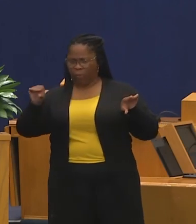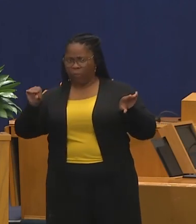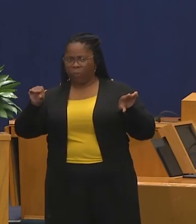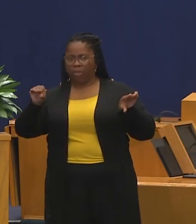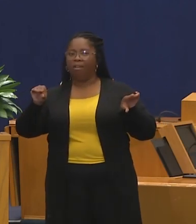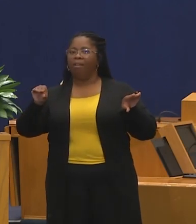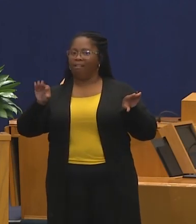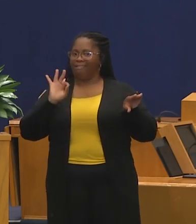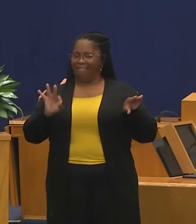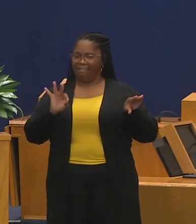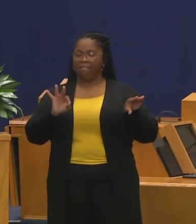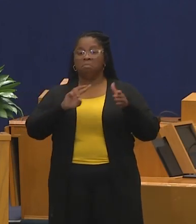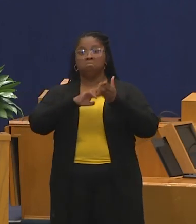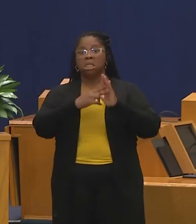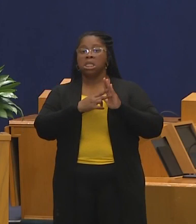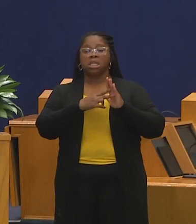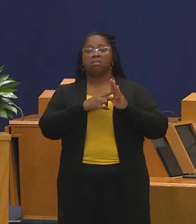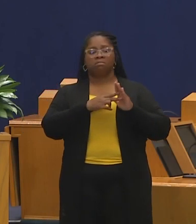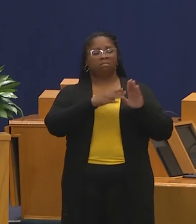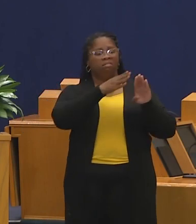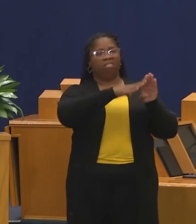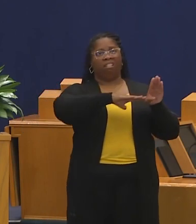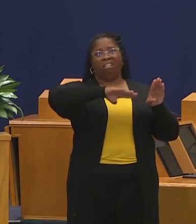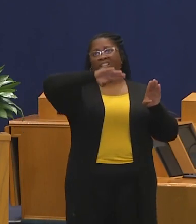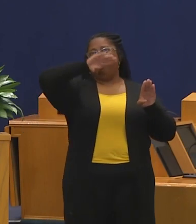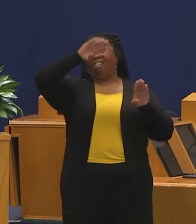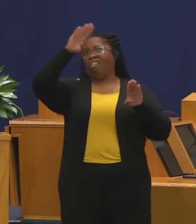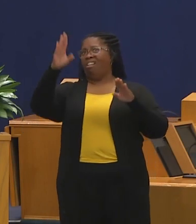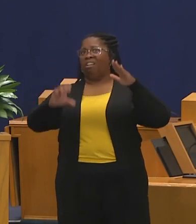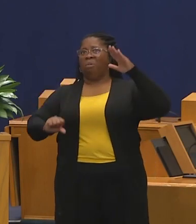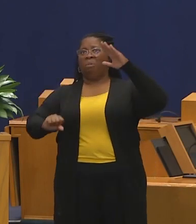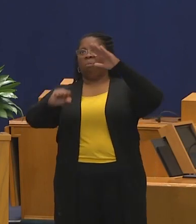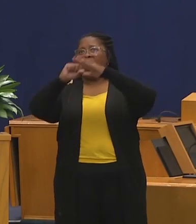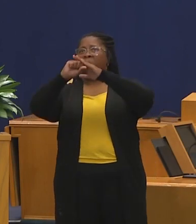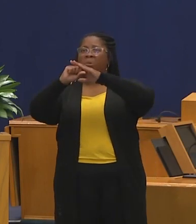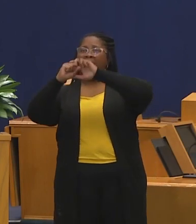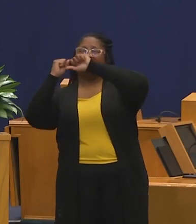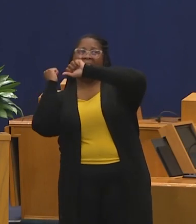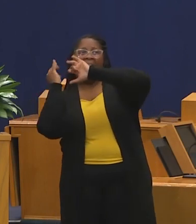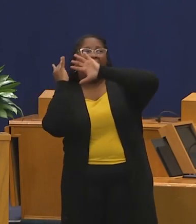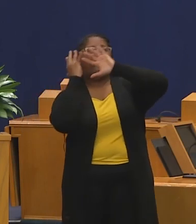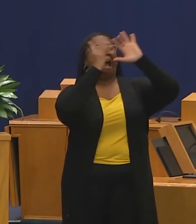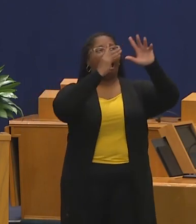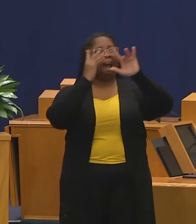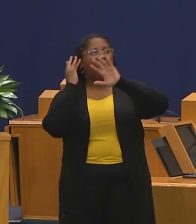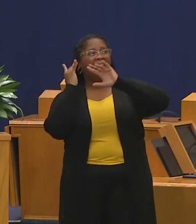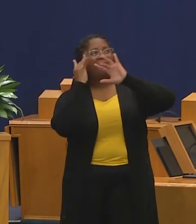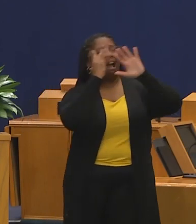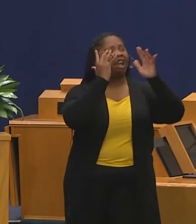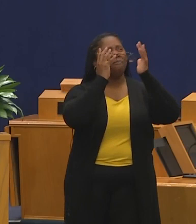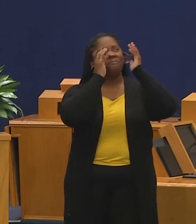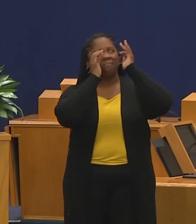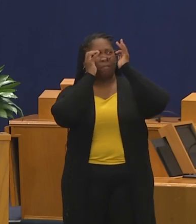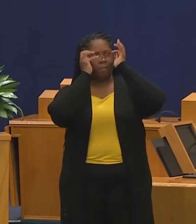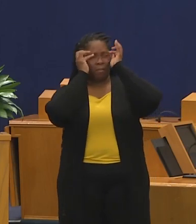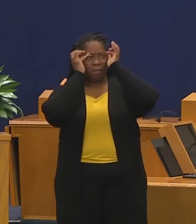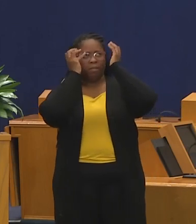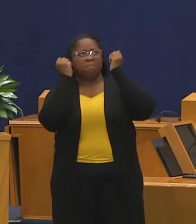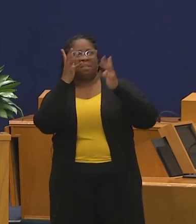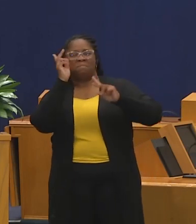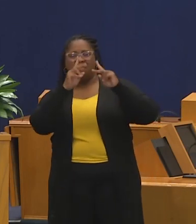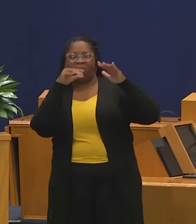So instead of having a peak that might overwhelm the healthcare system with the large volume of patients coming all at